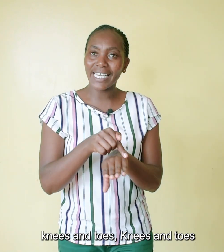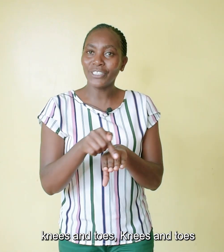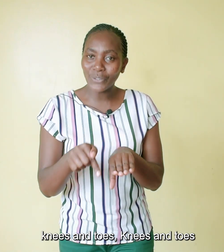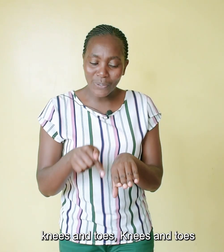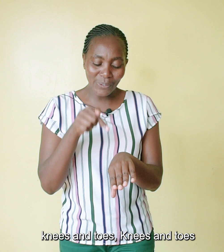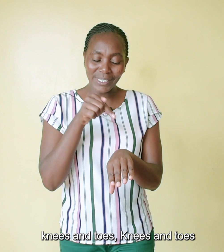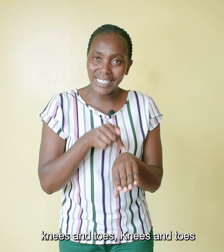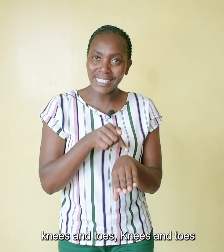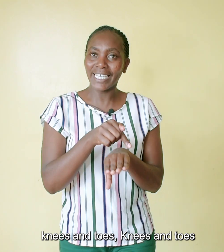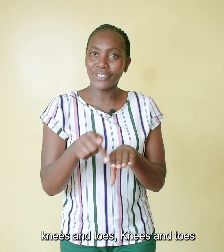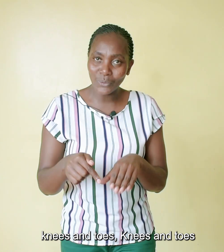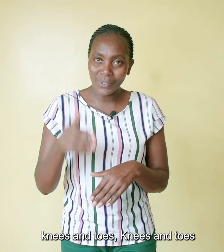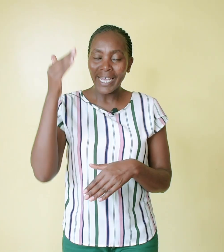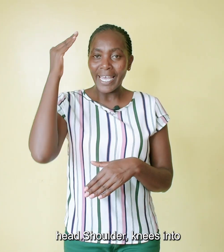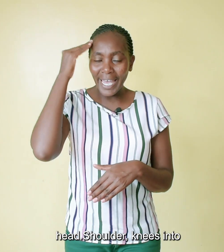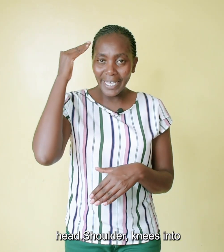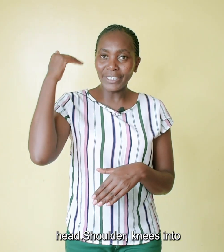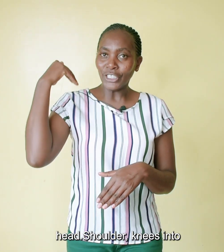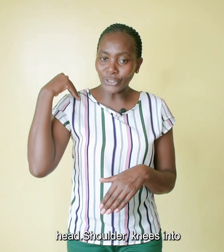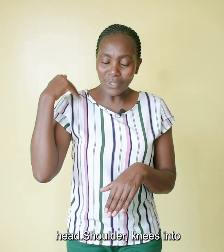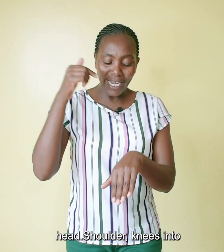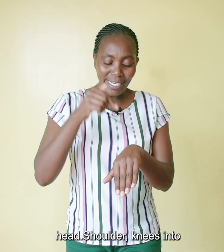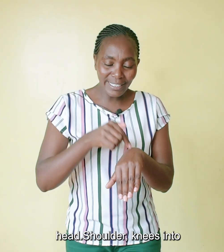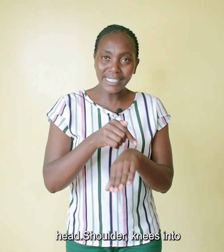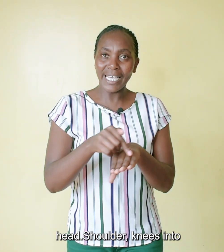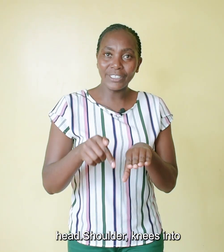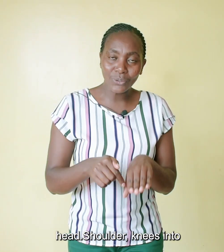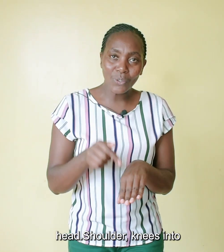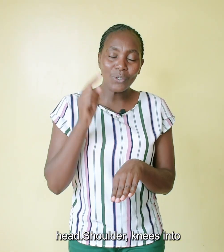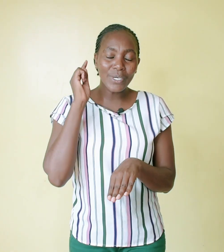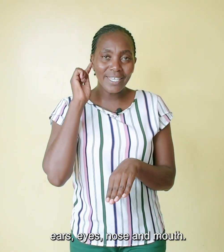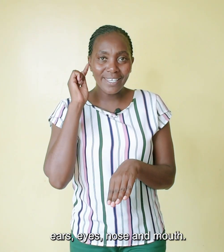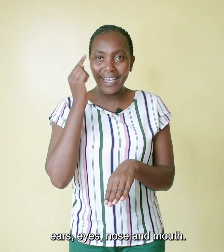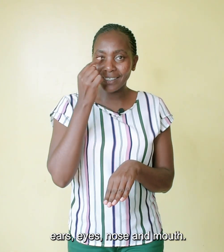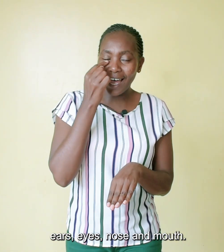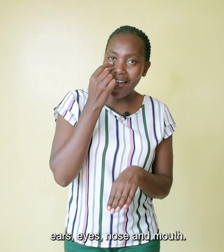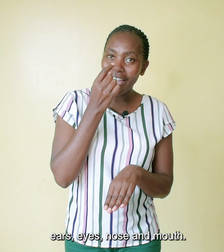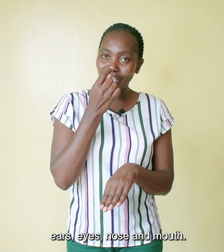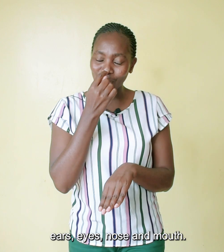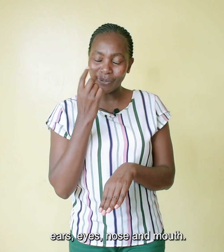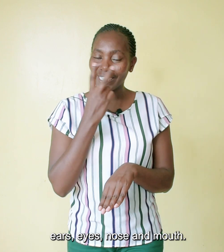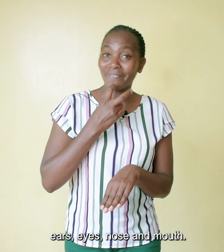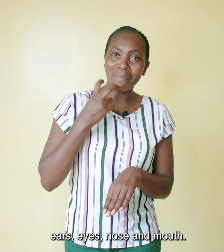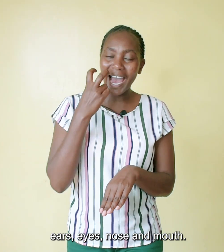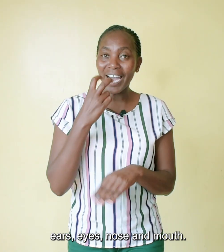and toes, knees and toes. Head, shoulder, knees and toes, ears, eyes, nose and